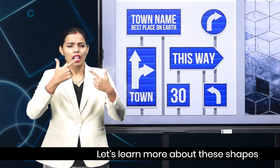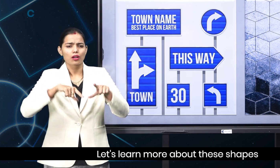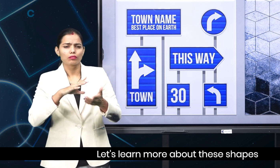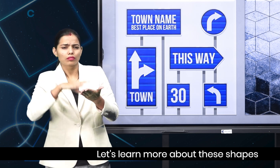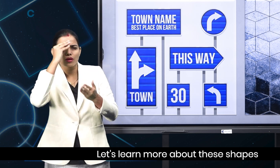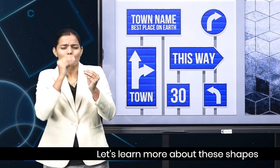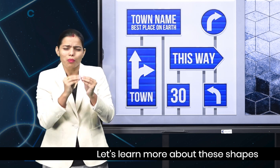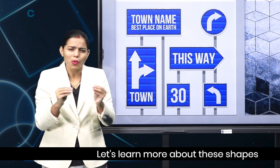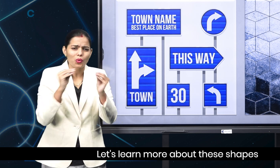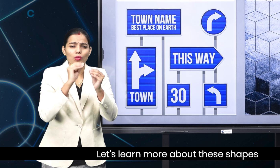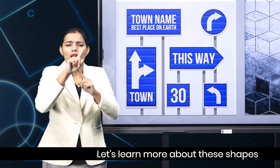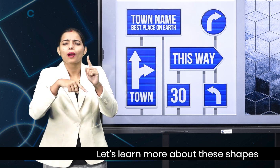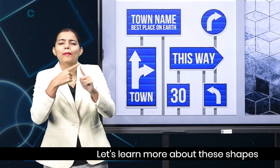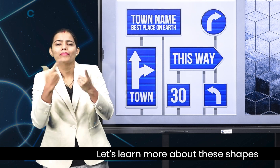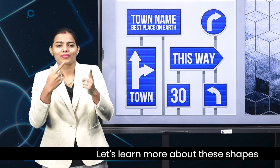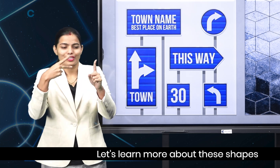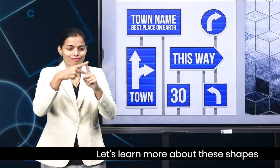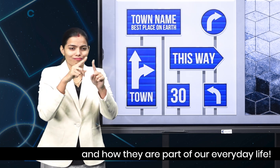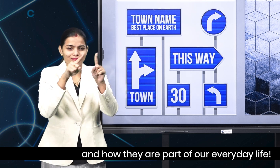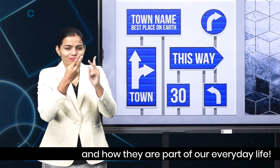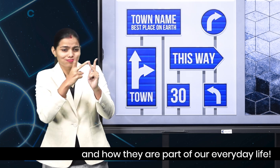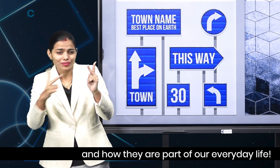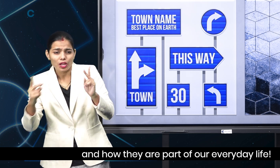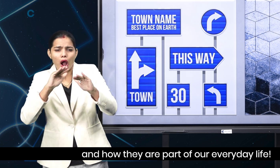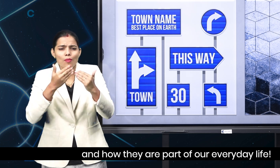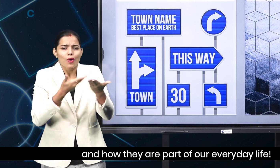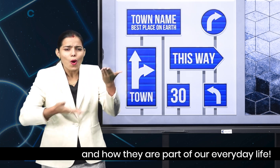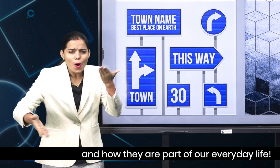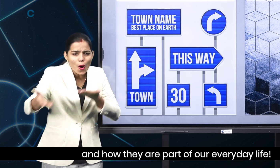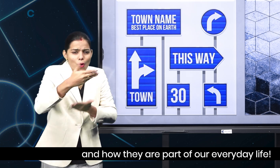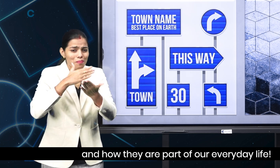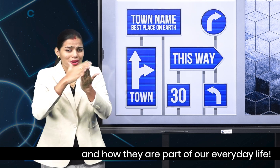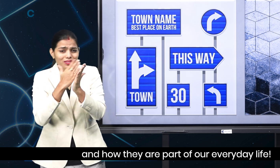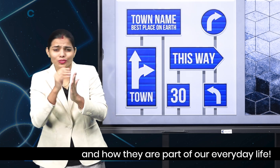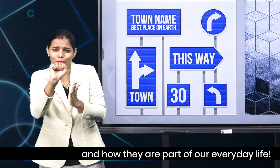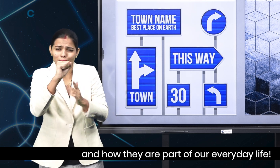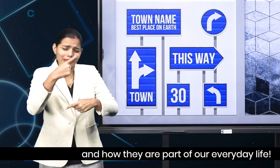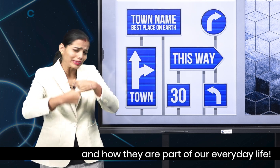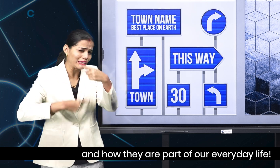Let's learn more about these shapes and how they are part of our everyday life.